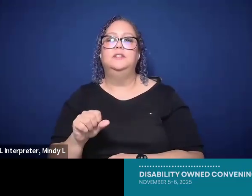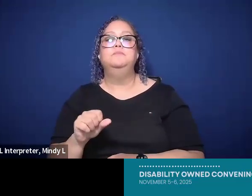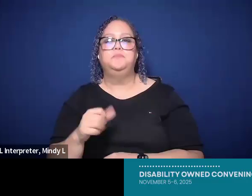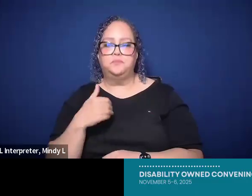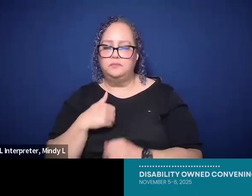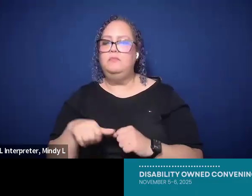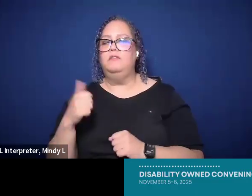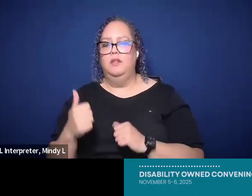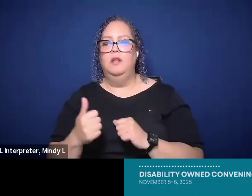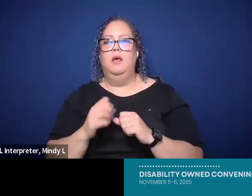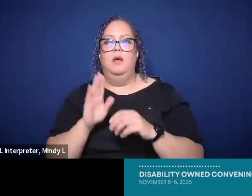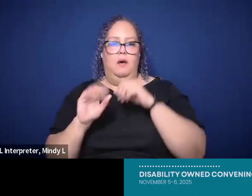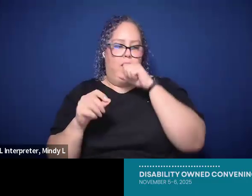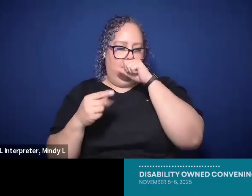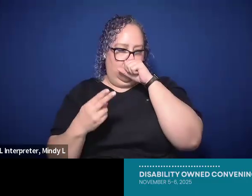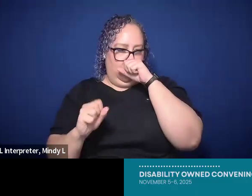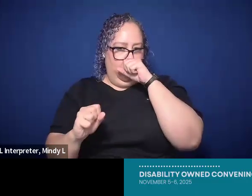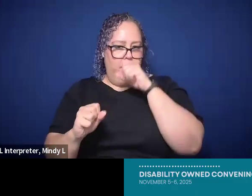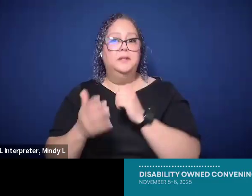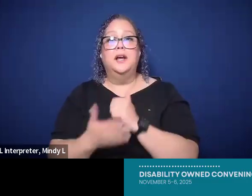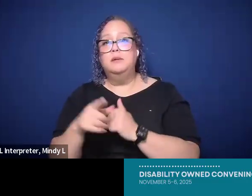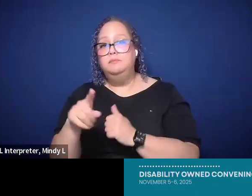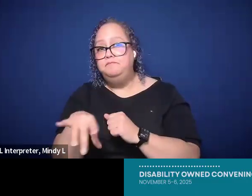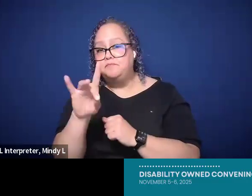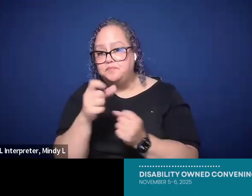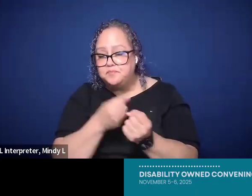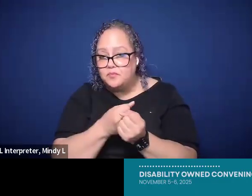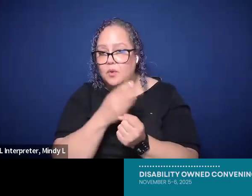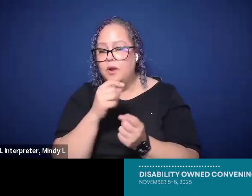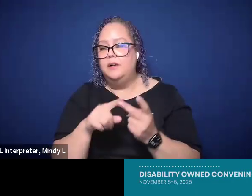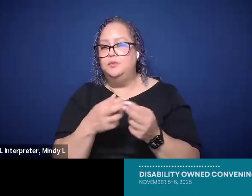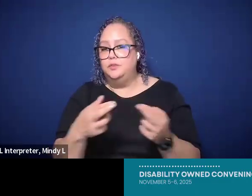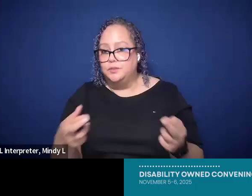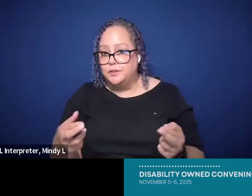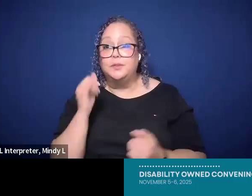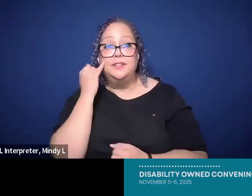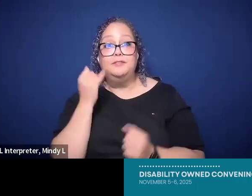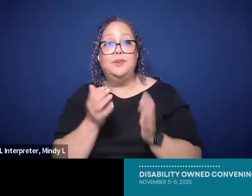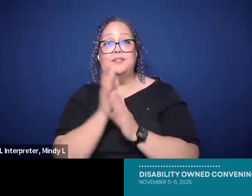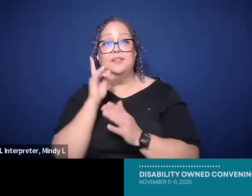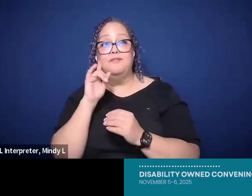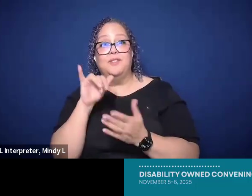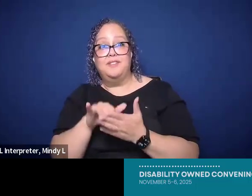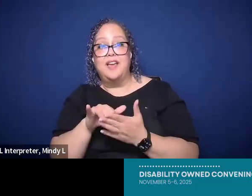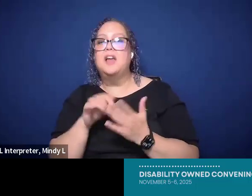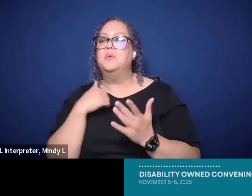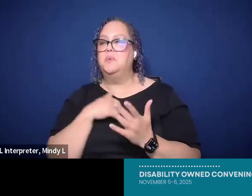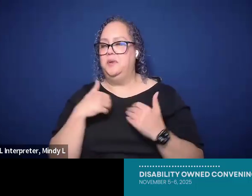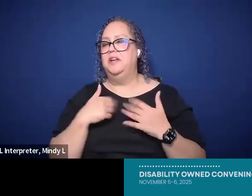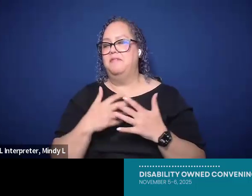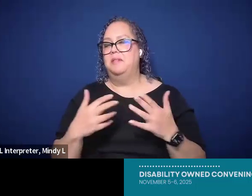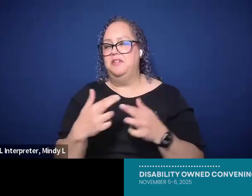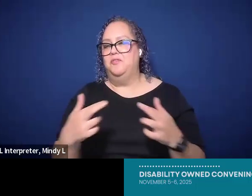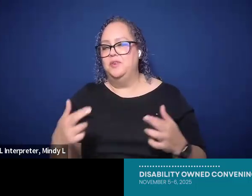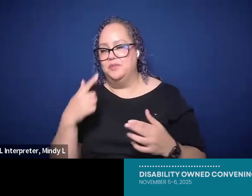support and some mentorship, some resources. So all the ones that are asking for that, a lot we will be able to find in